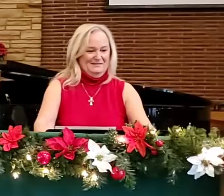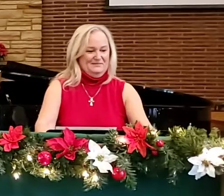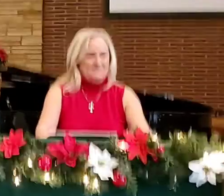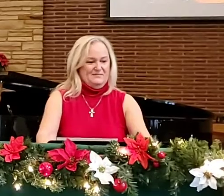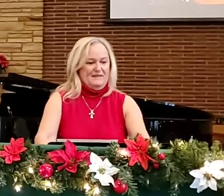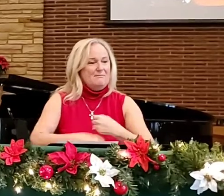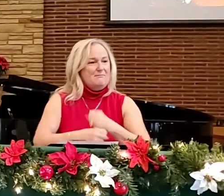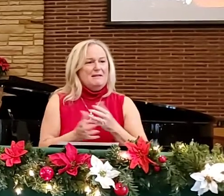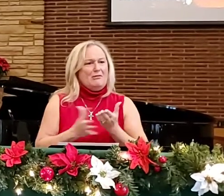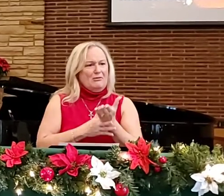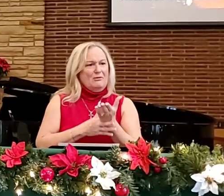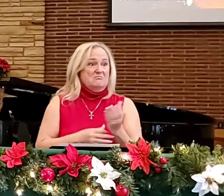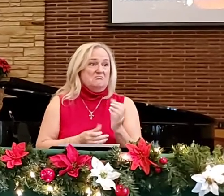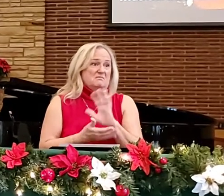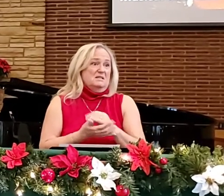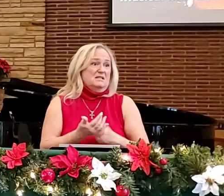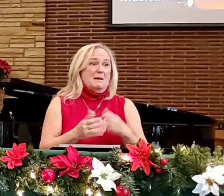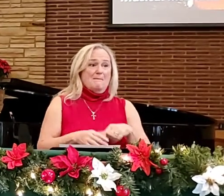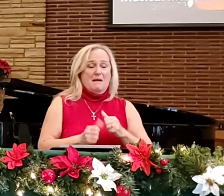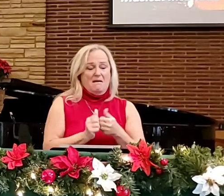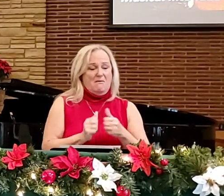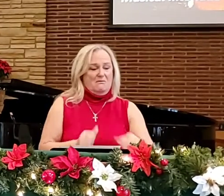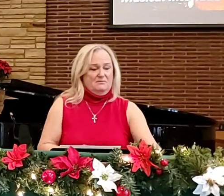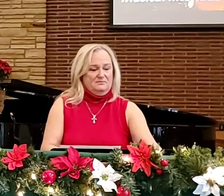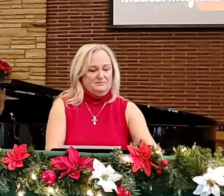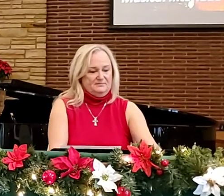But we made it through somehow.